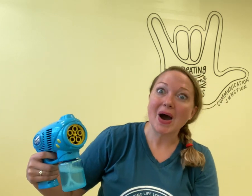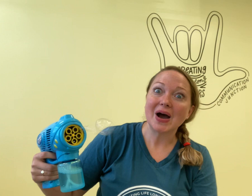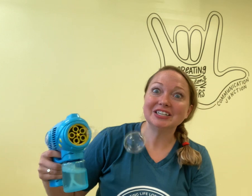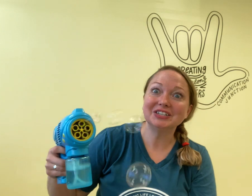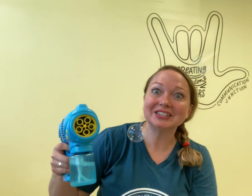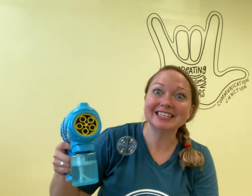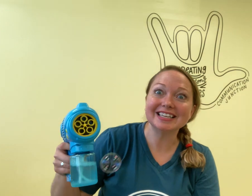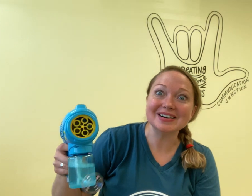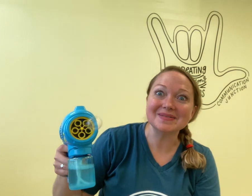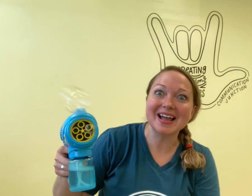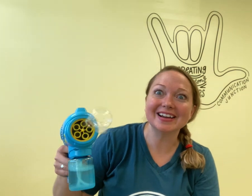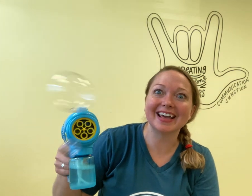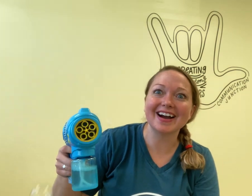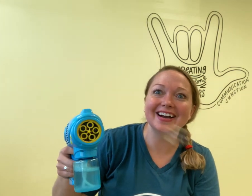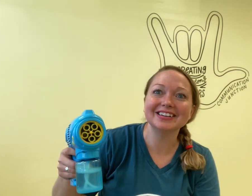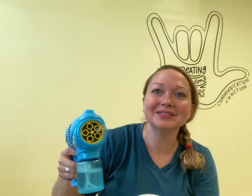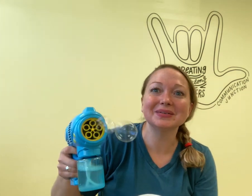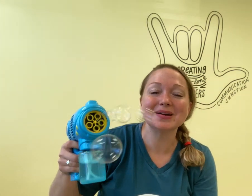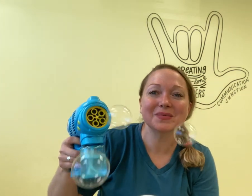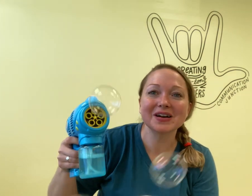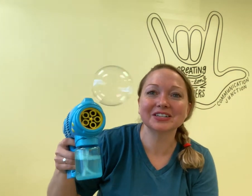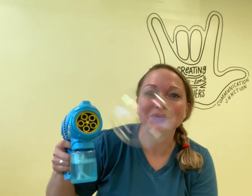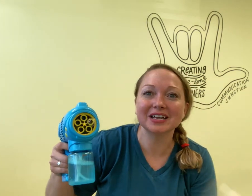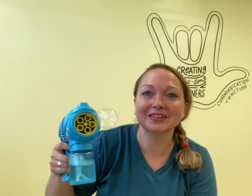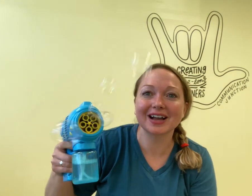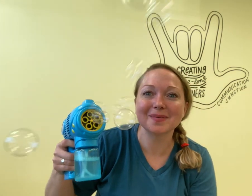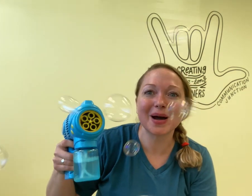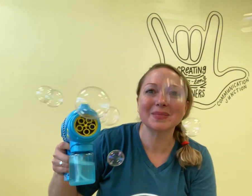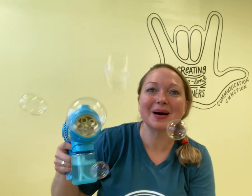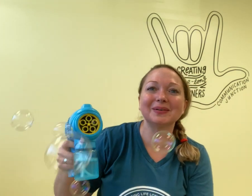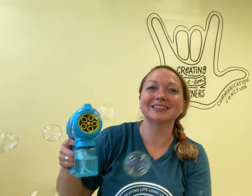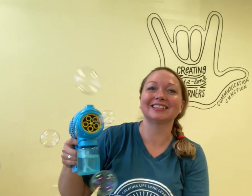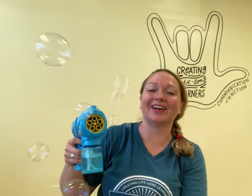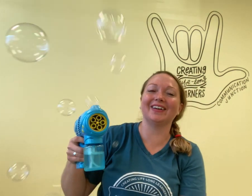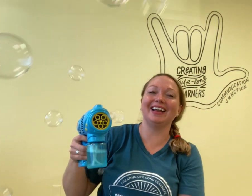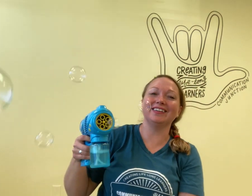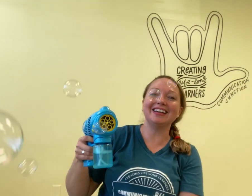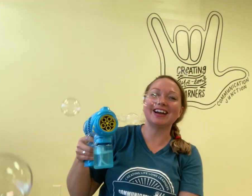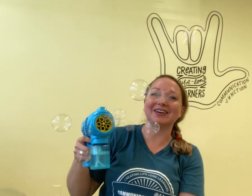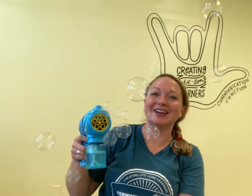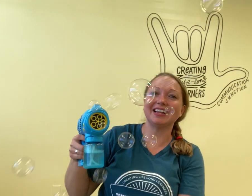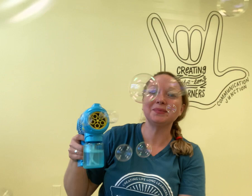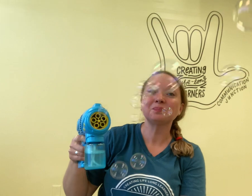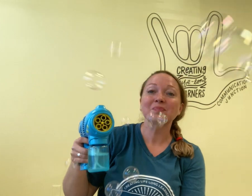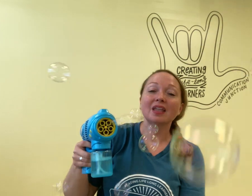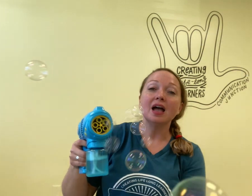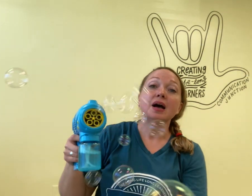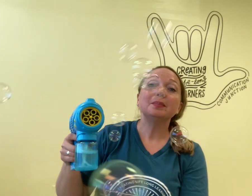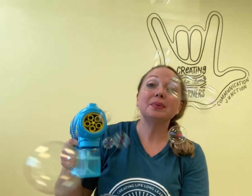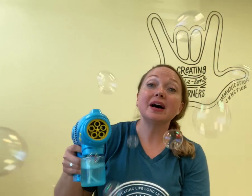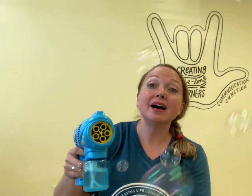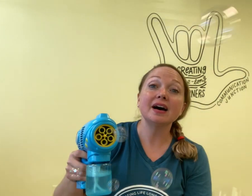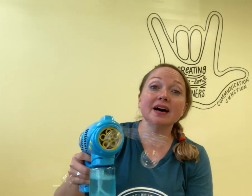Did you see them? Here they are. It worked. You yelled, come out, Bubbles. All right, here we go. Ready?